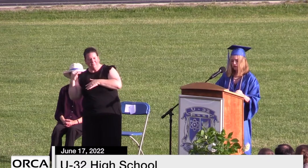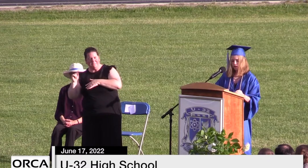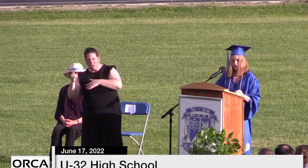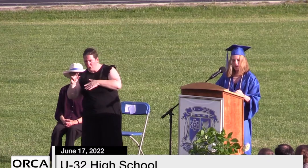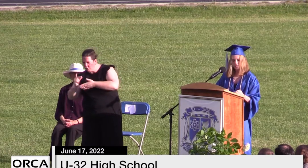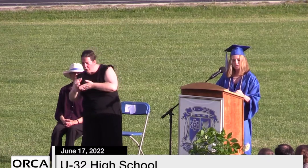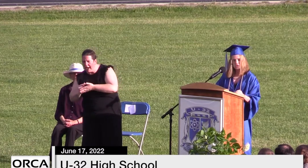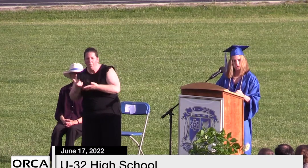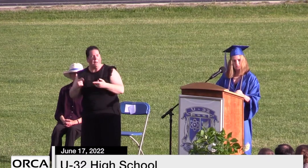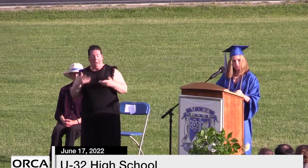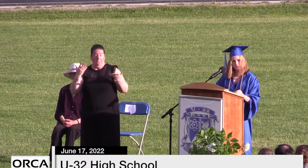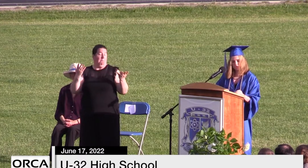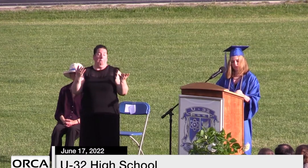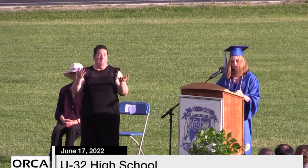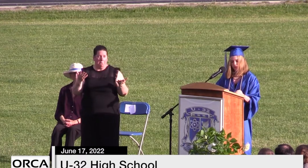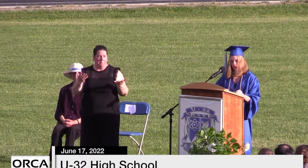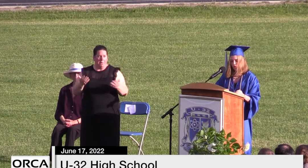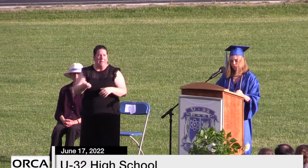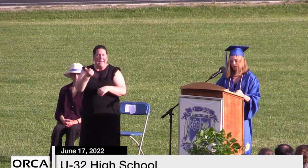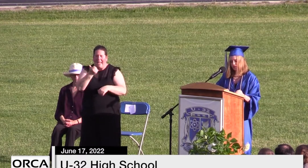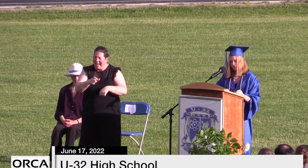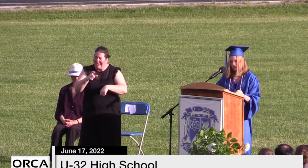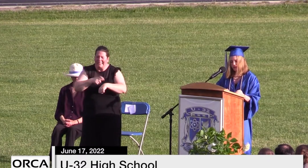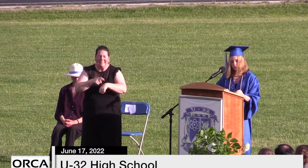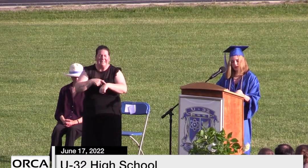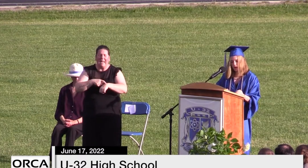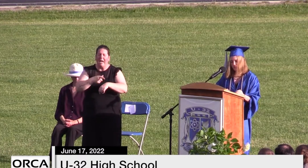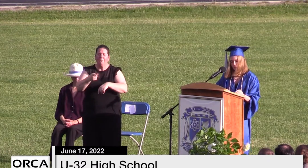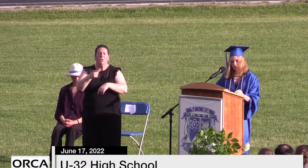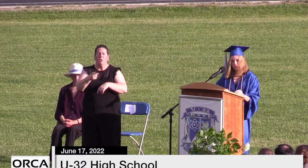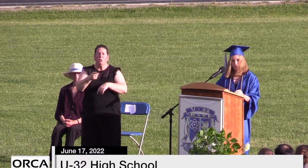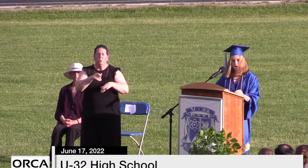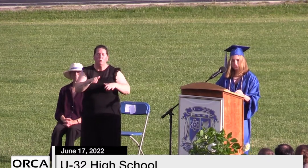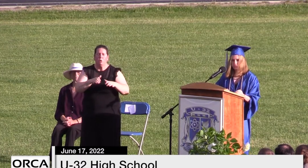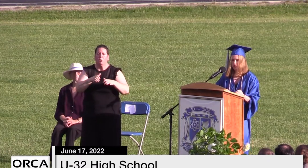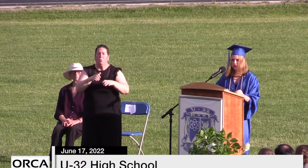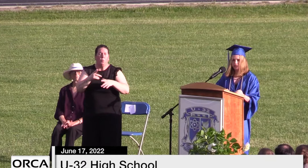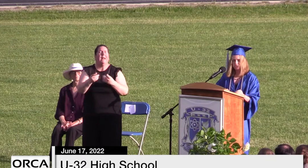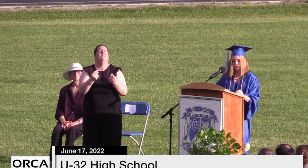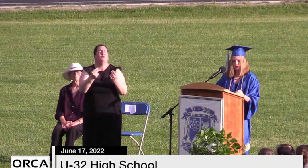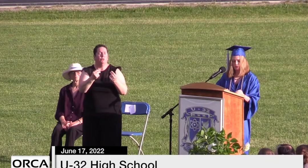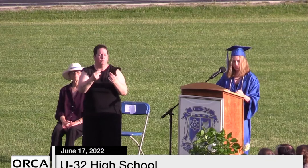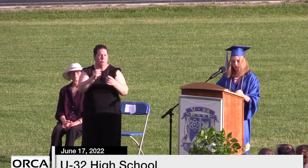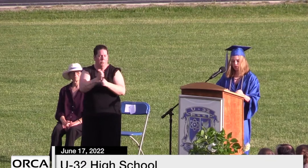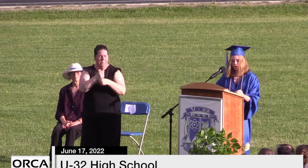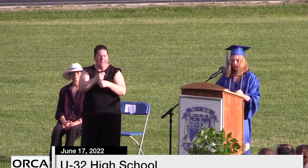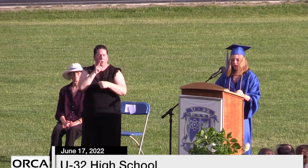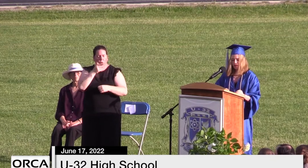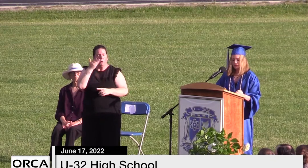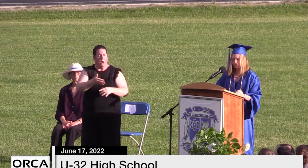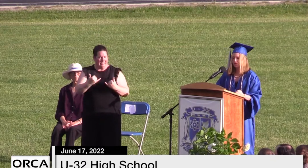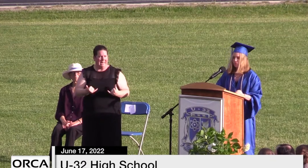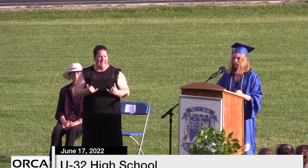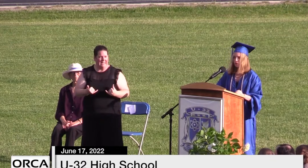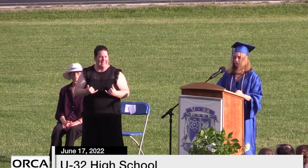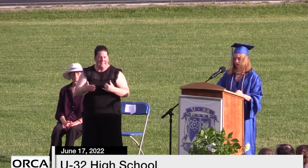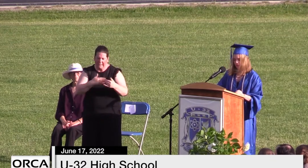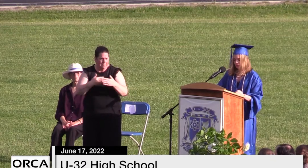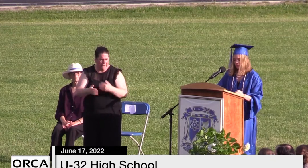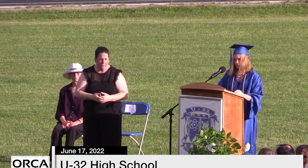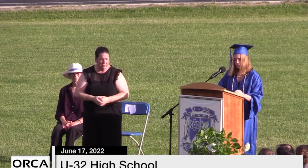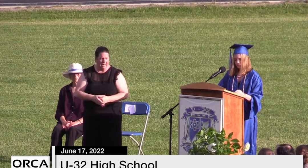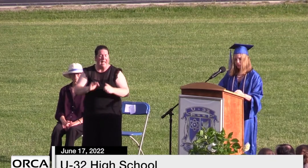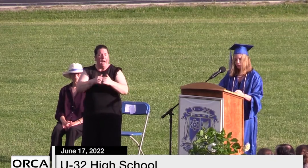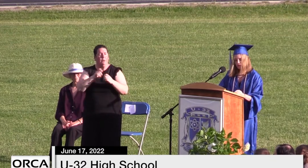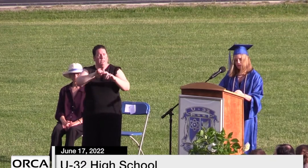here. Every stone you turned or brick you laid may not be worth the long-term recognition or a photo. It is certainly part of what